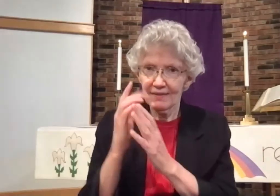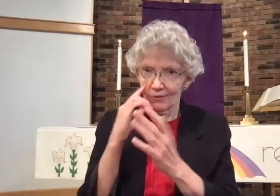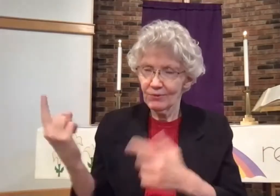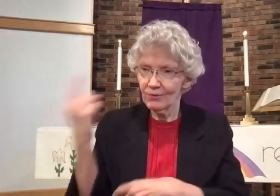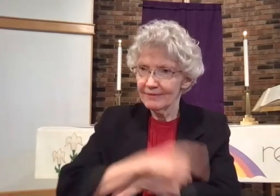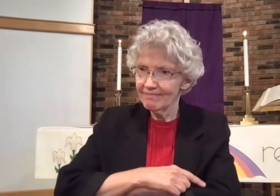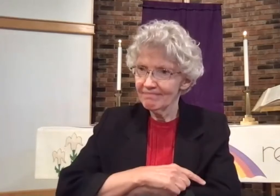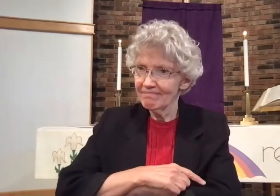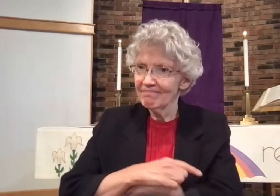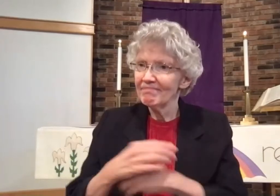Prayer for the day.